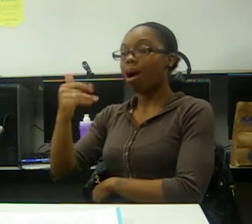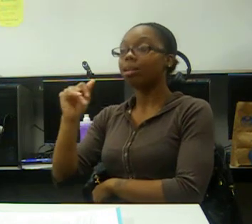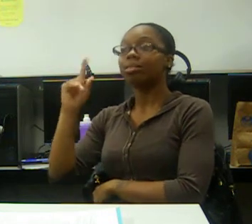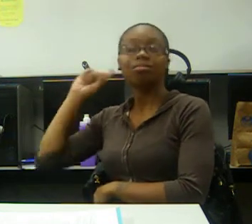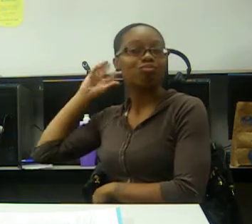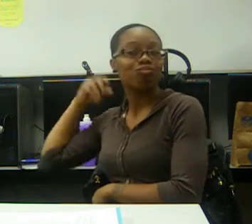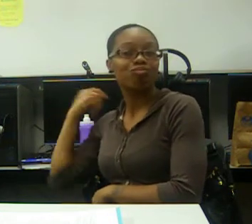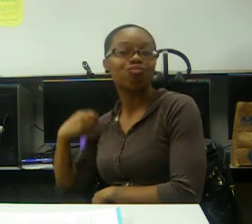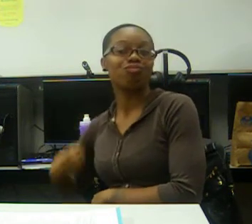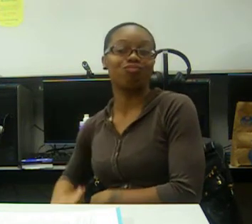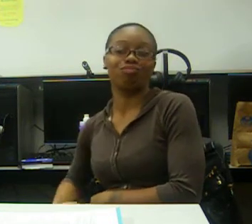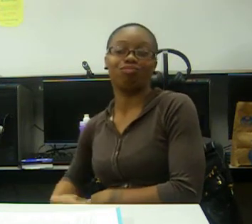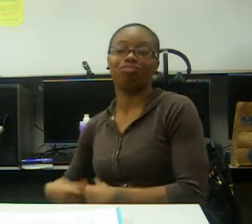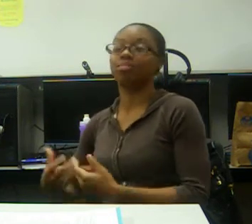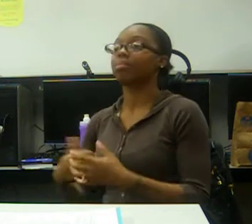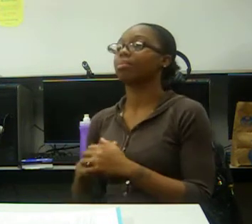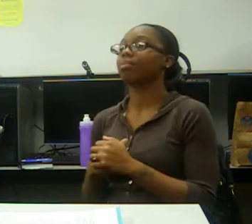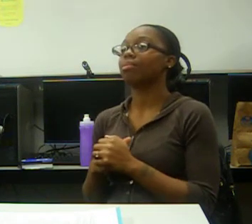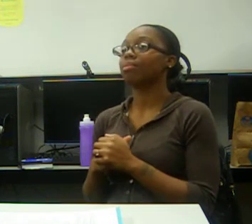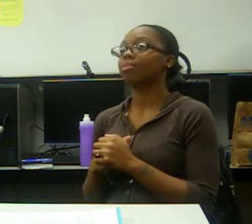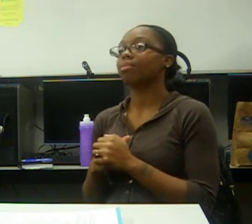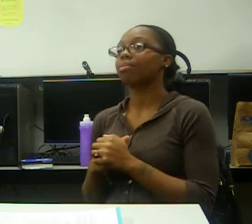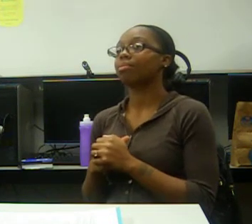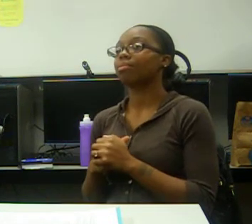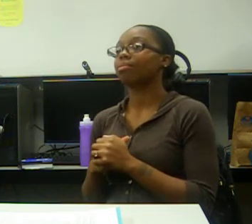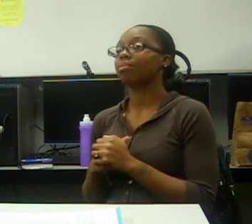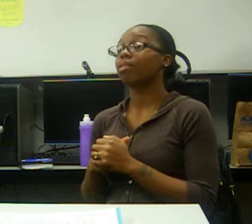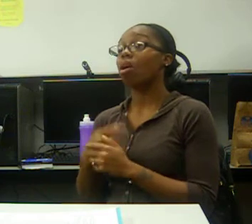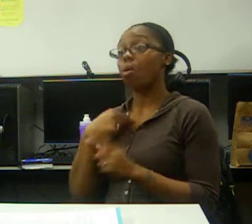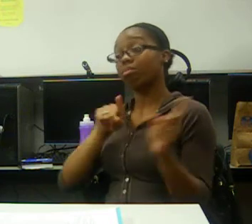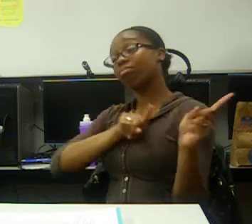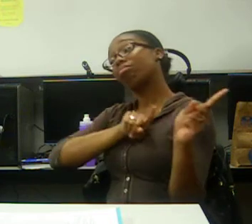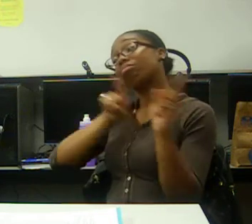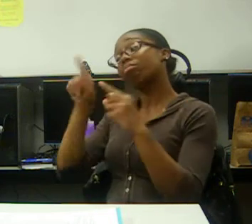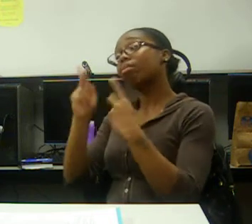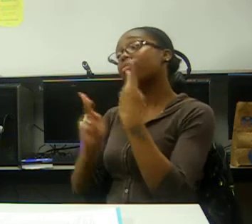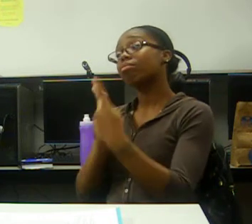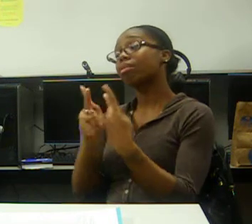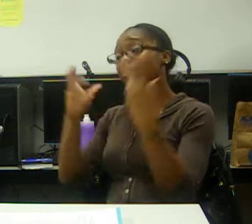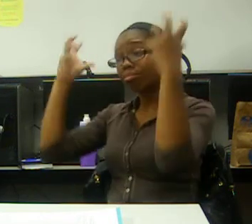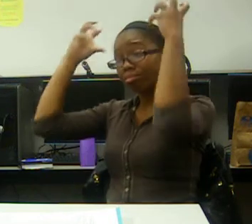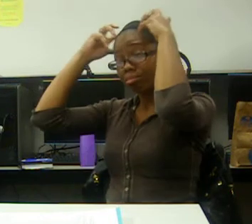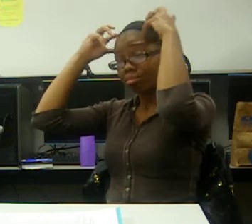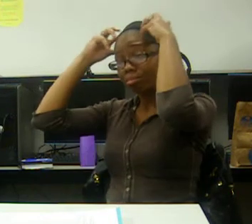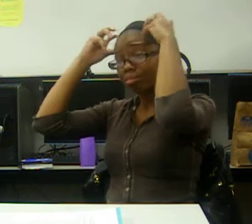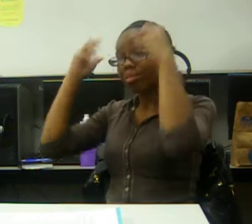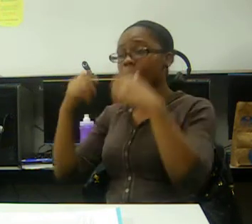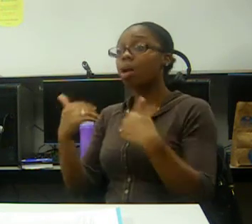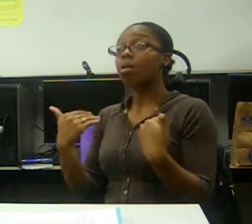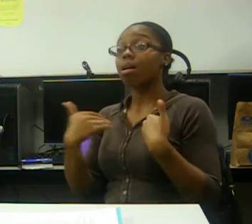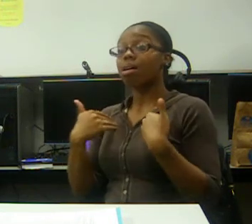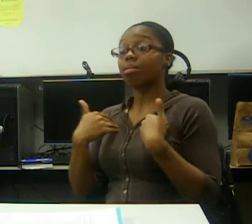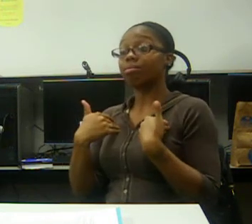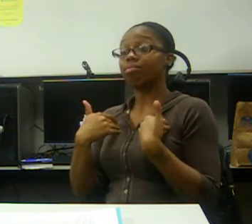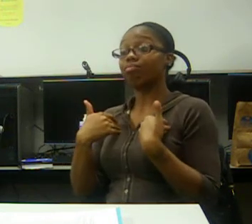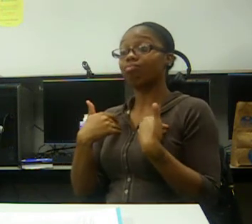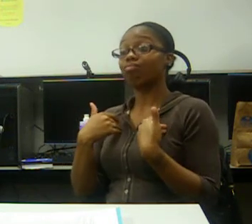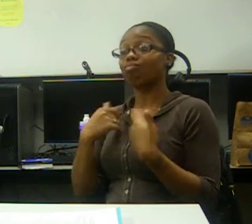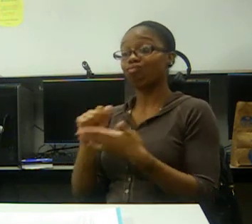had. And we went to Disneyland, and we had an autograph book so that as we